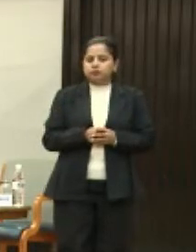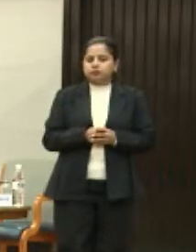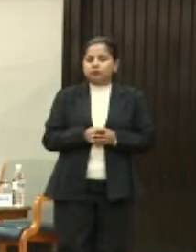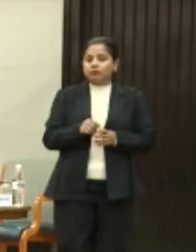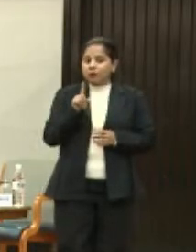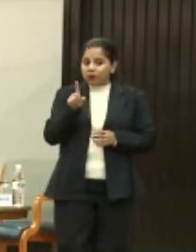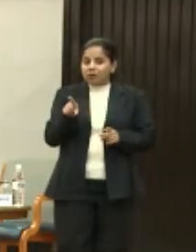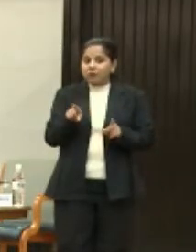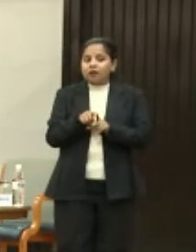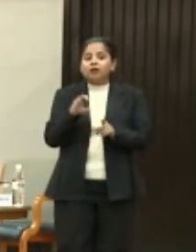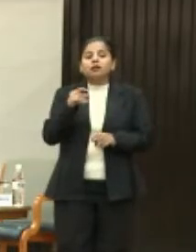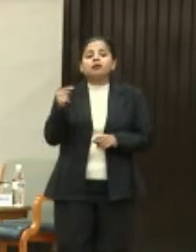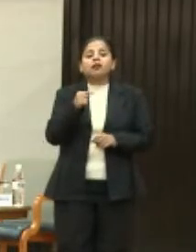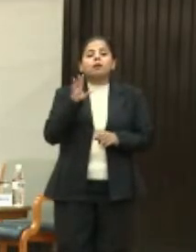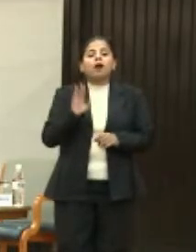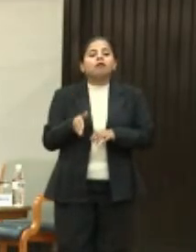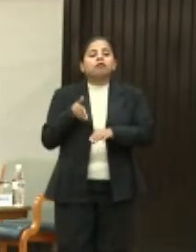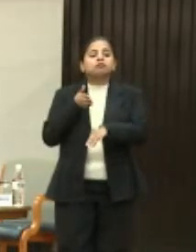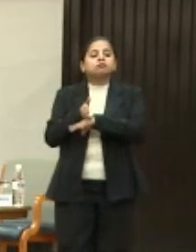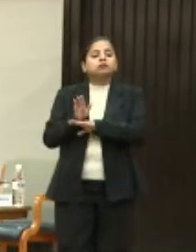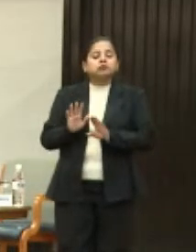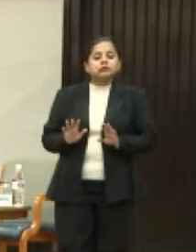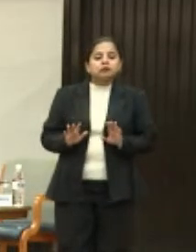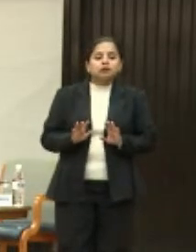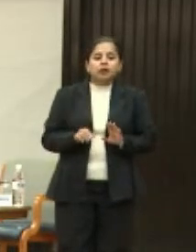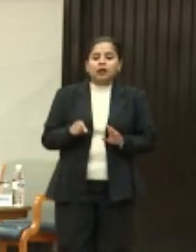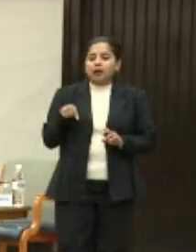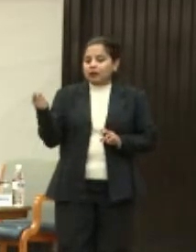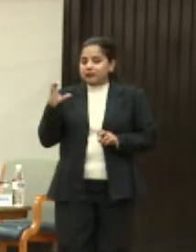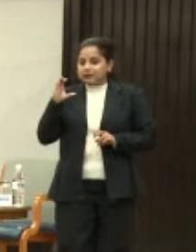But there's also criminal contempt under this.